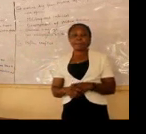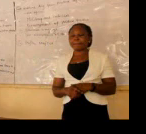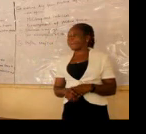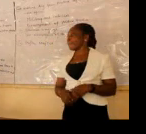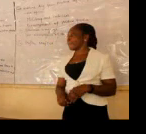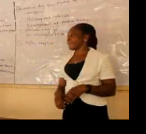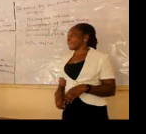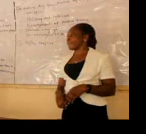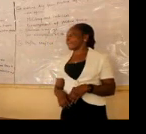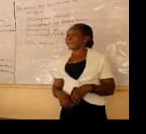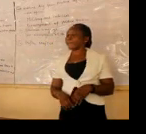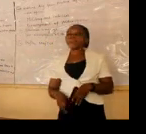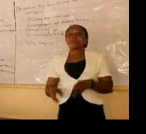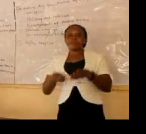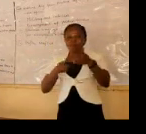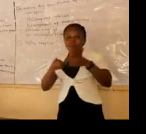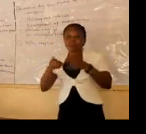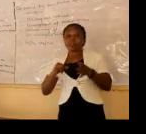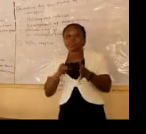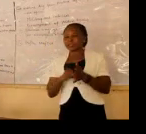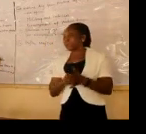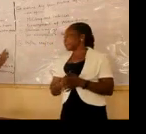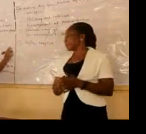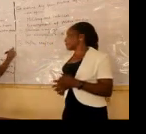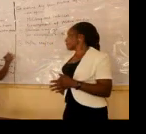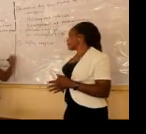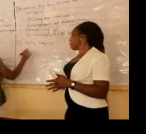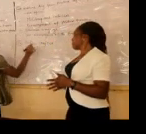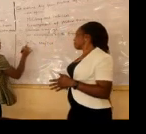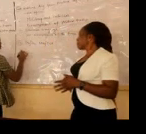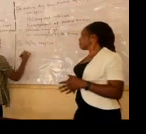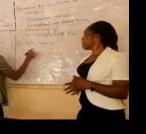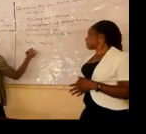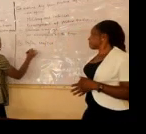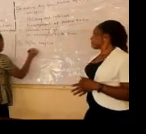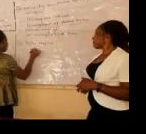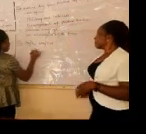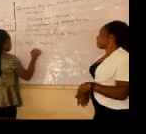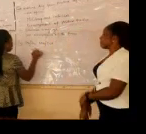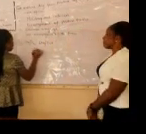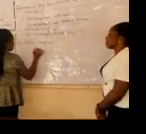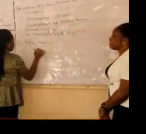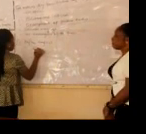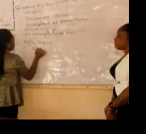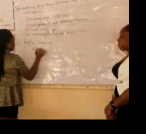They said we should do what? We should define. Then coming down to, let me write it here.